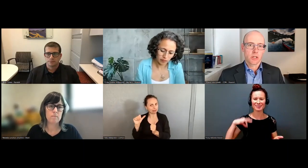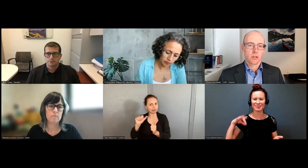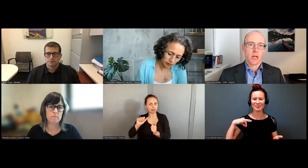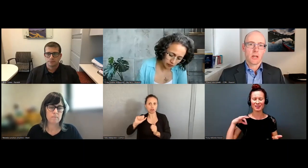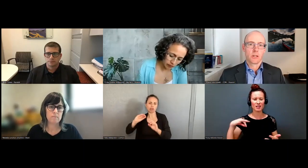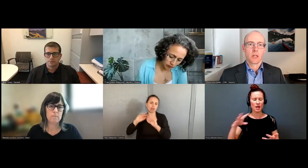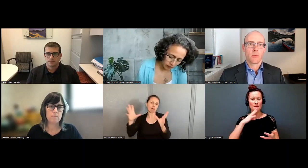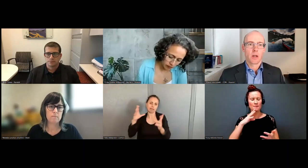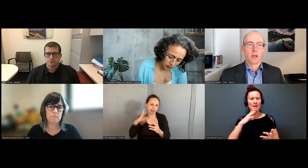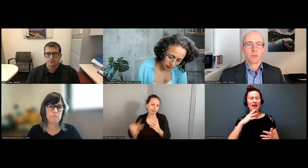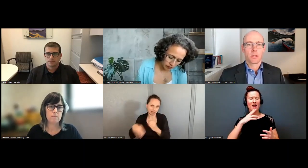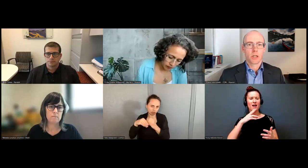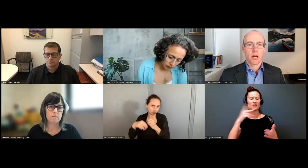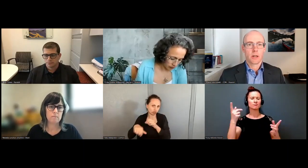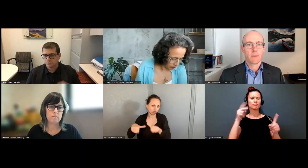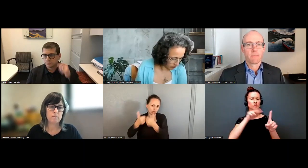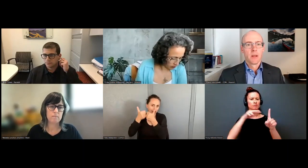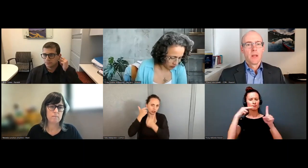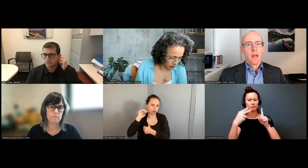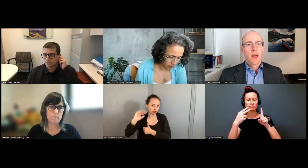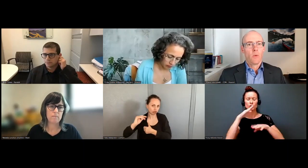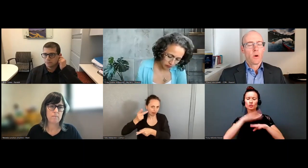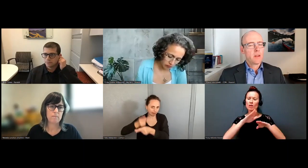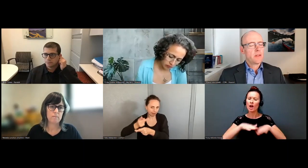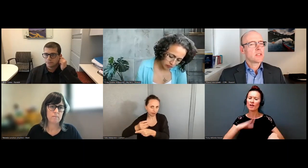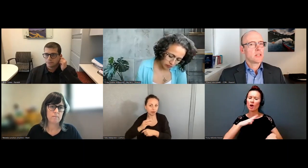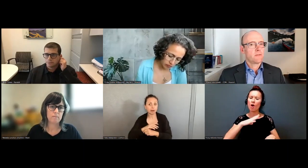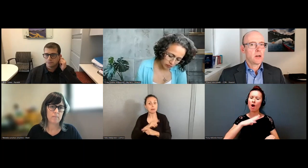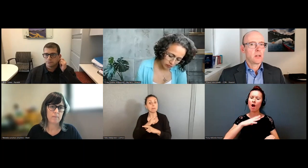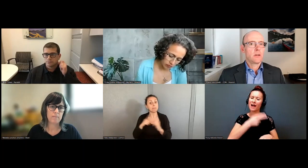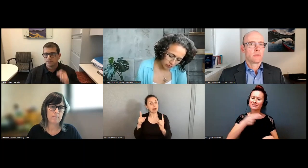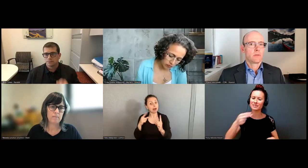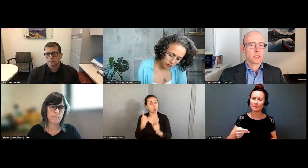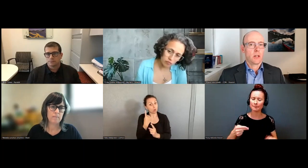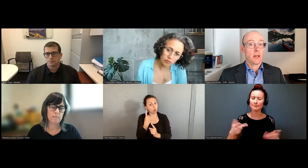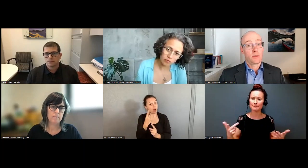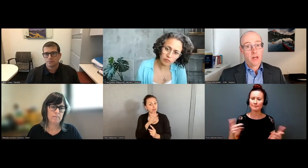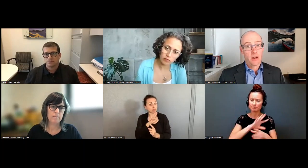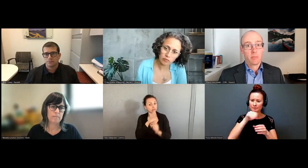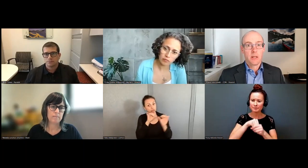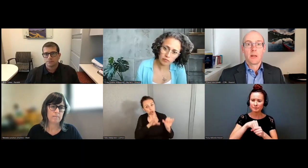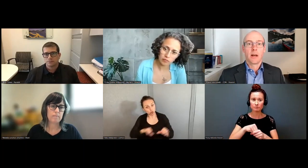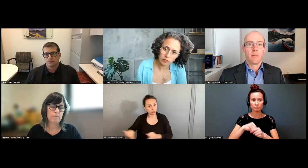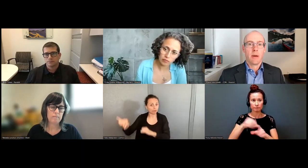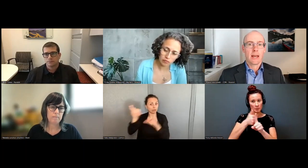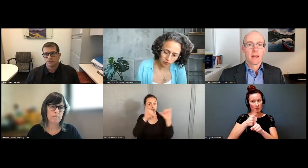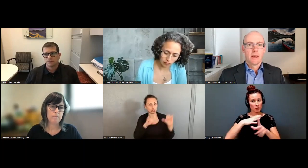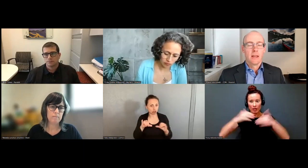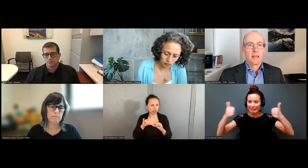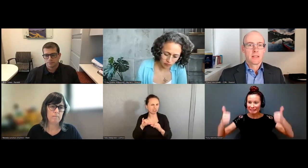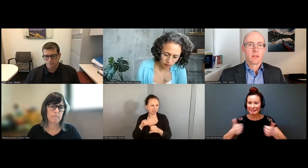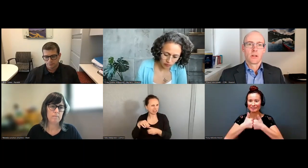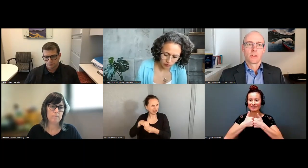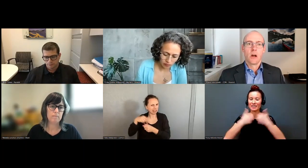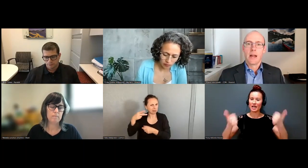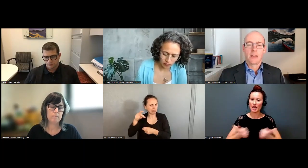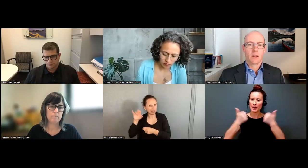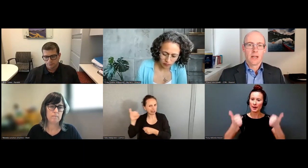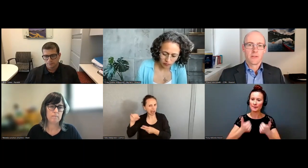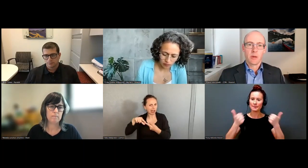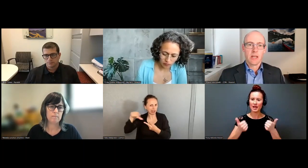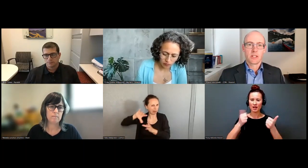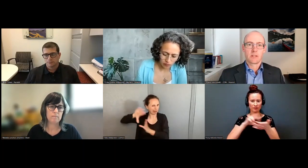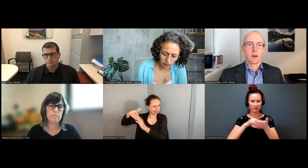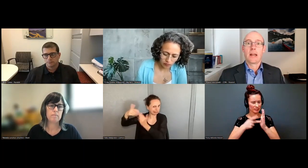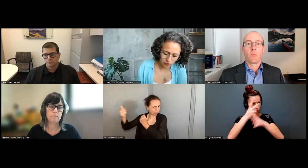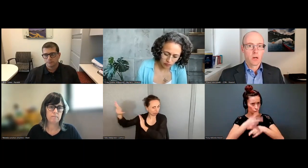going to be additional challenges there when it comes to childcare. One of the things that's fairly universal outside of PEI in Quebec is that there's not nearly